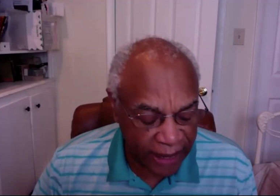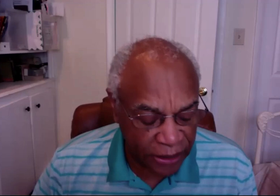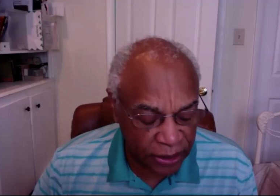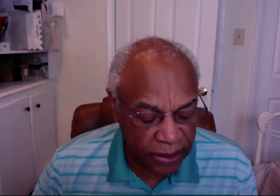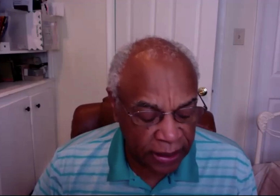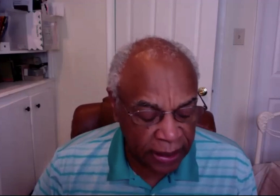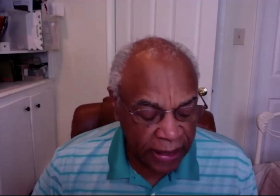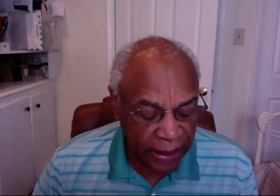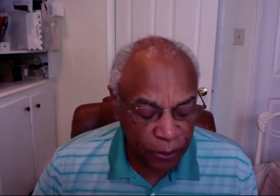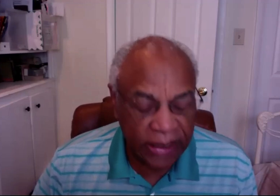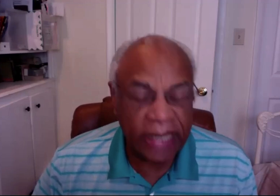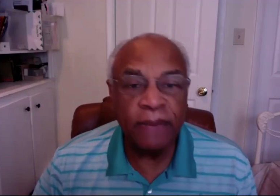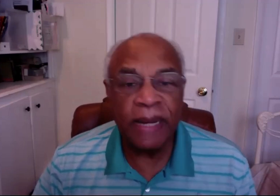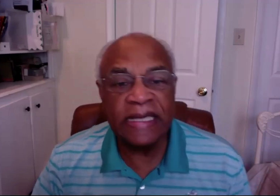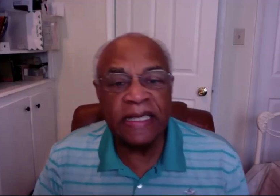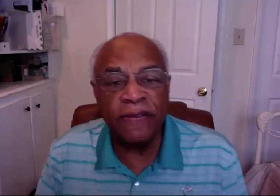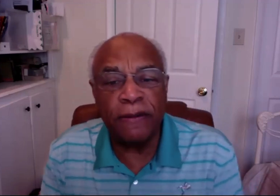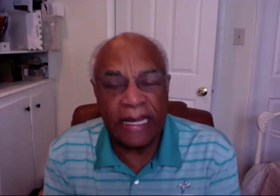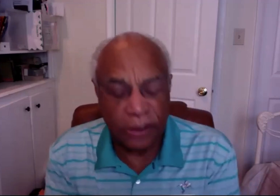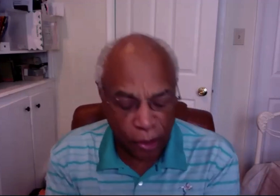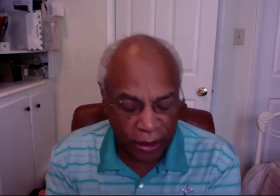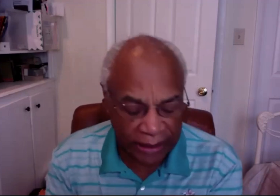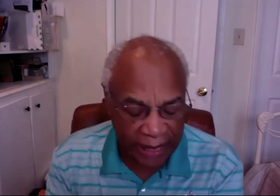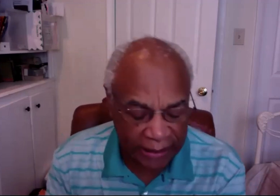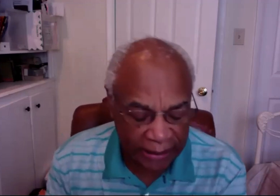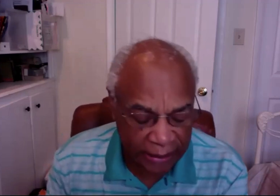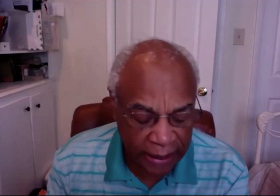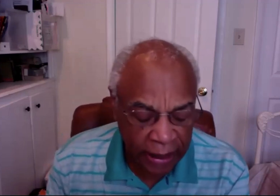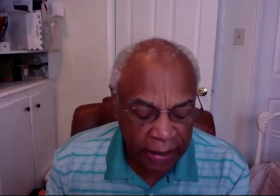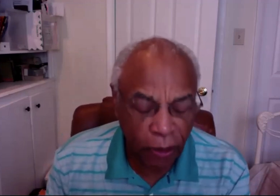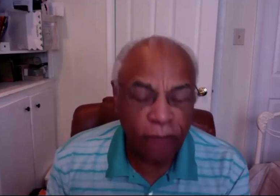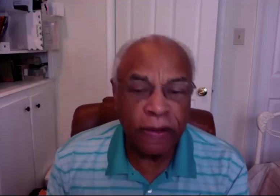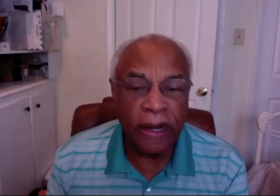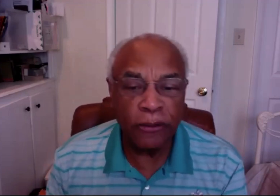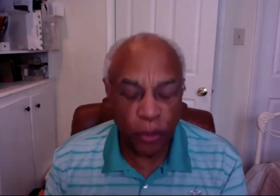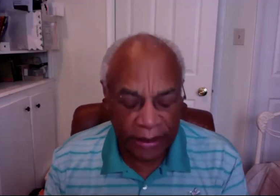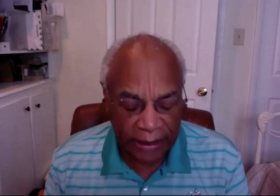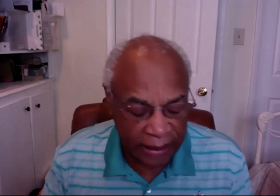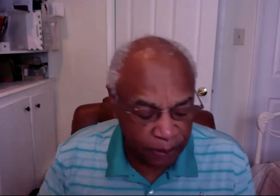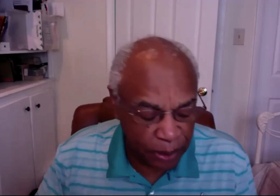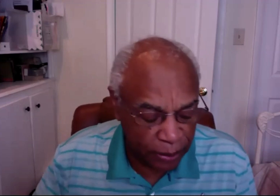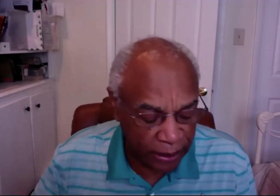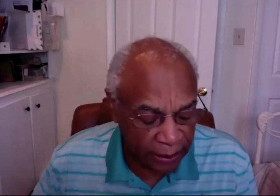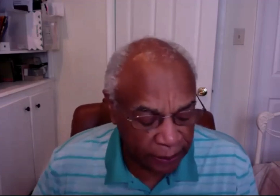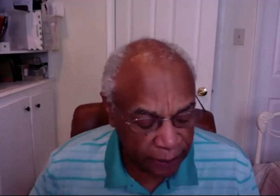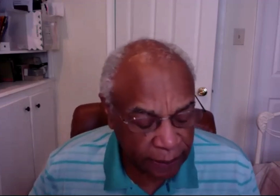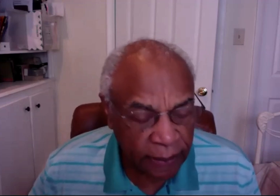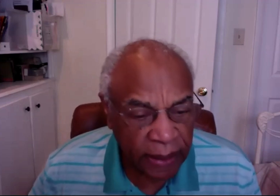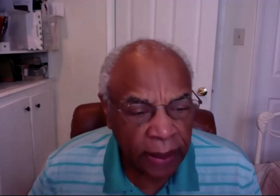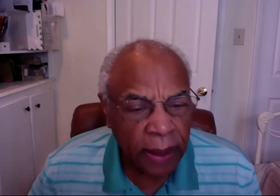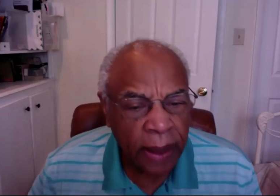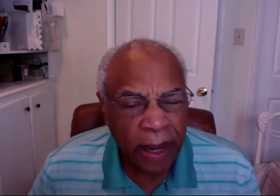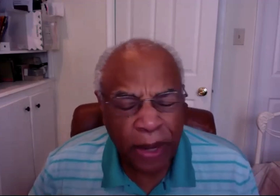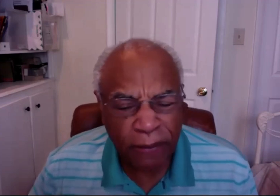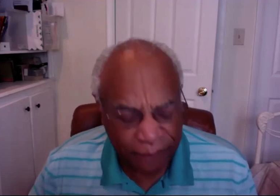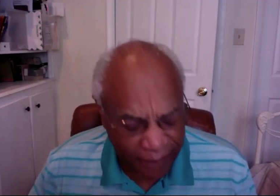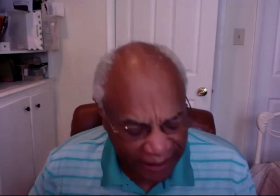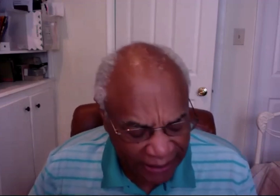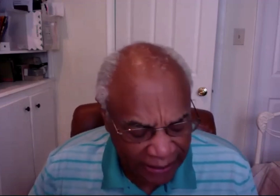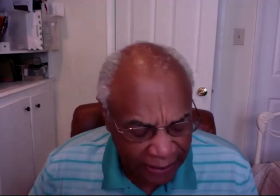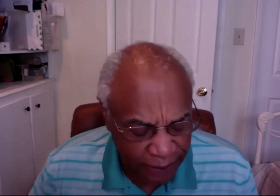of actions that were taken by civil rights organizers over a 20-year period.